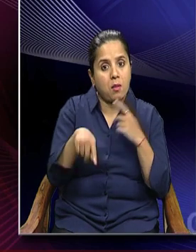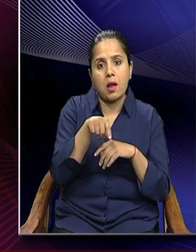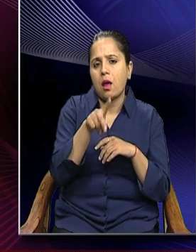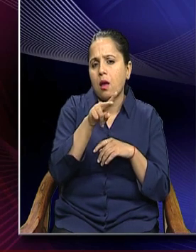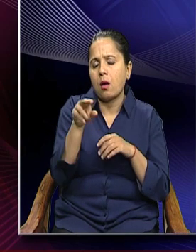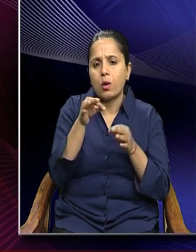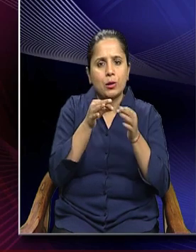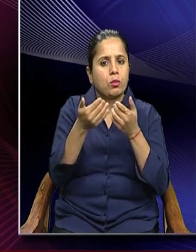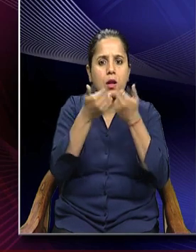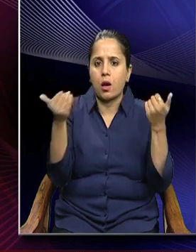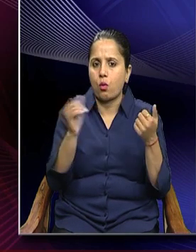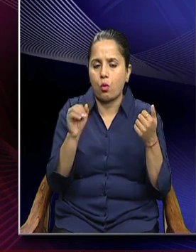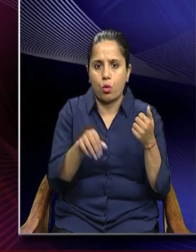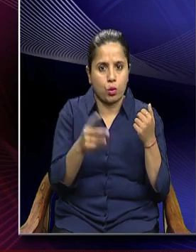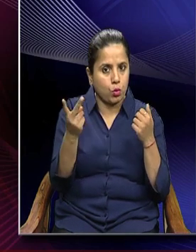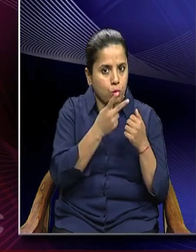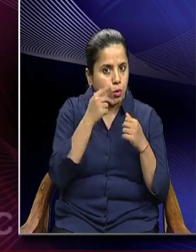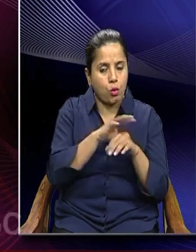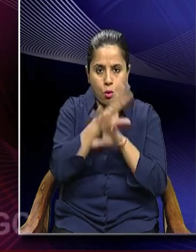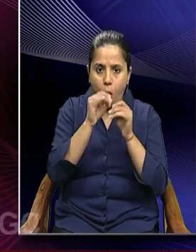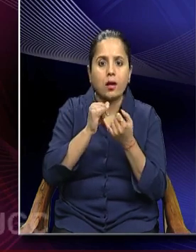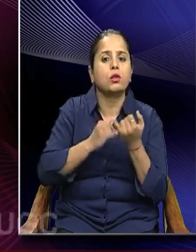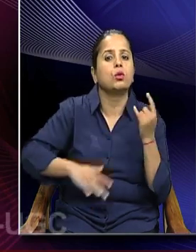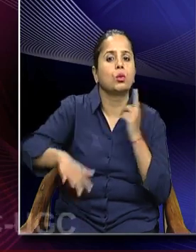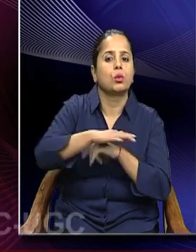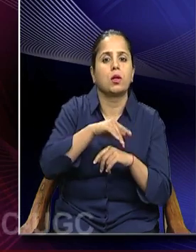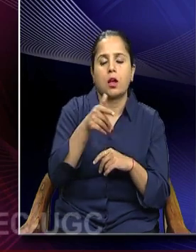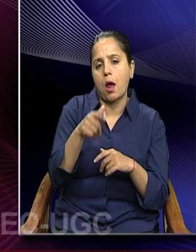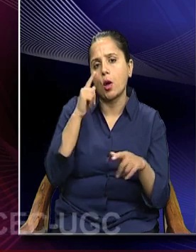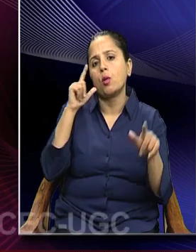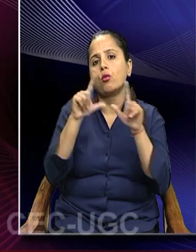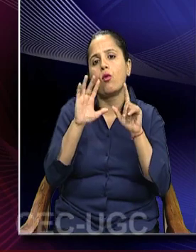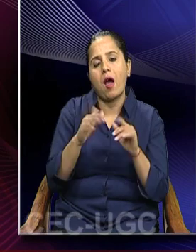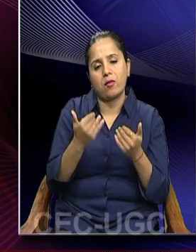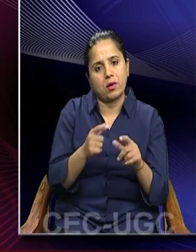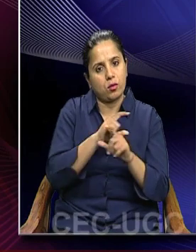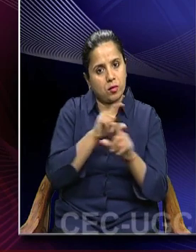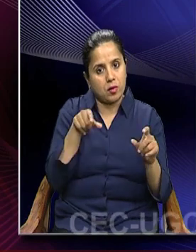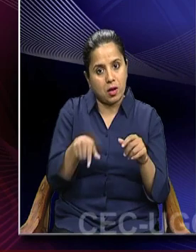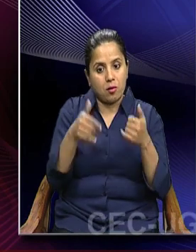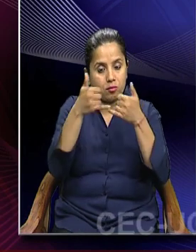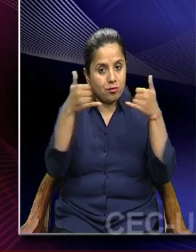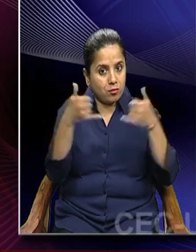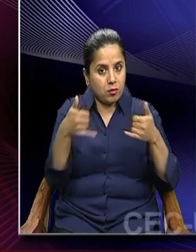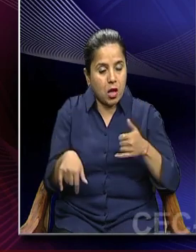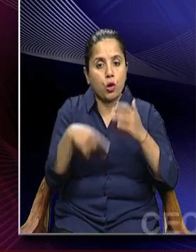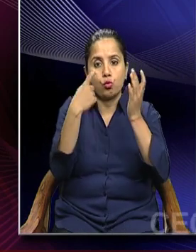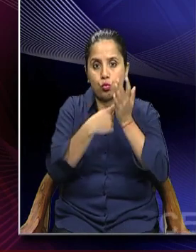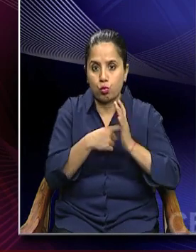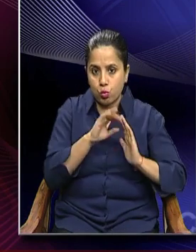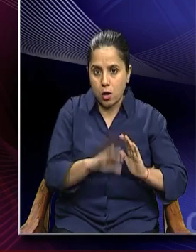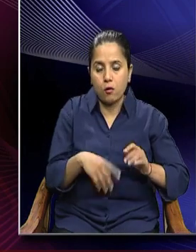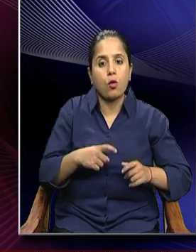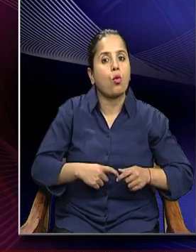definitive distinction between the two in all situations, it is evident from here that the underlying principles of